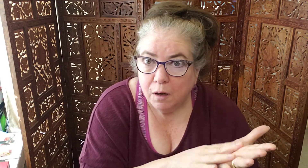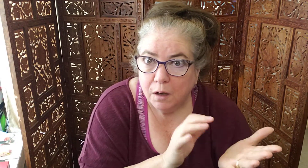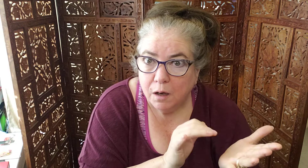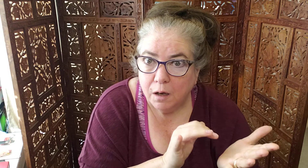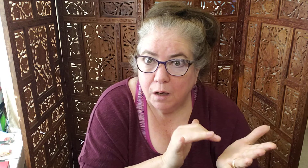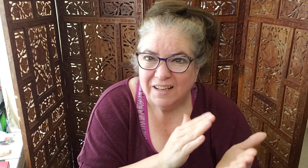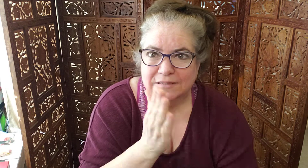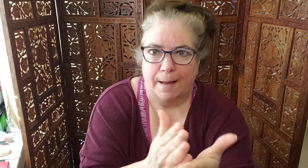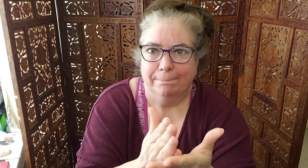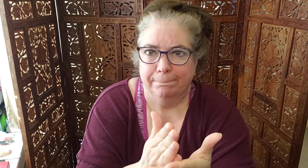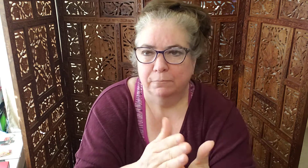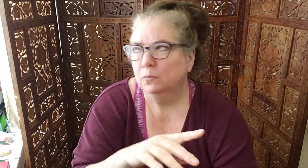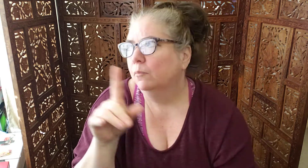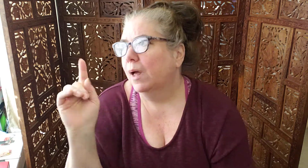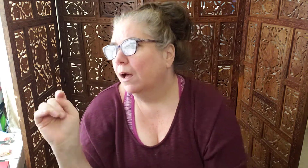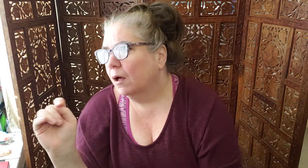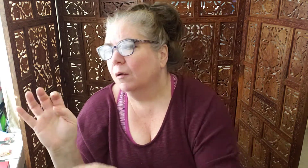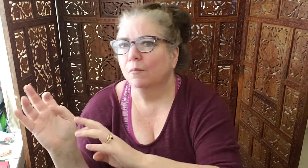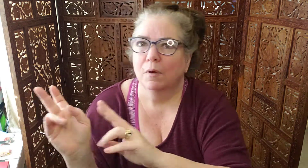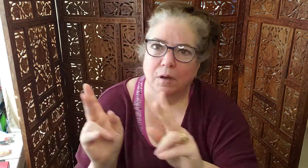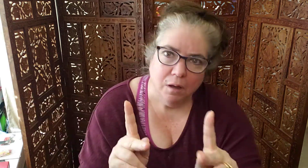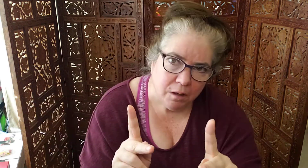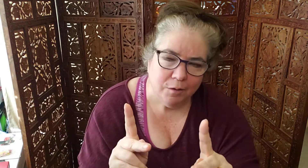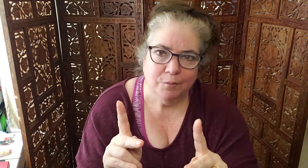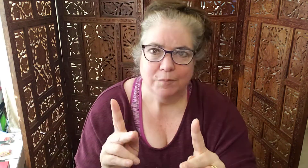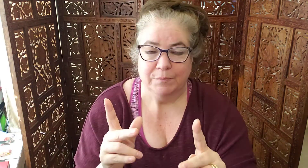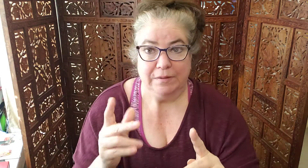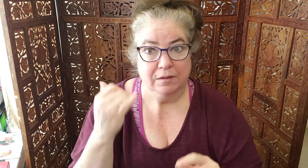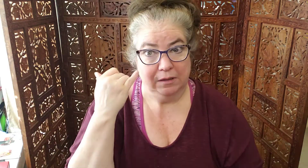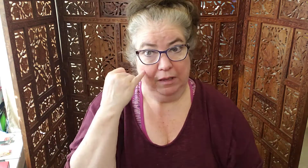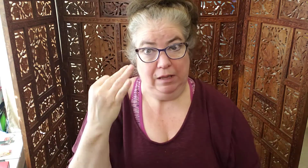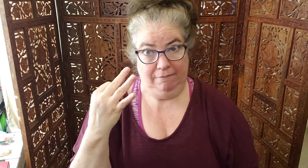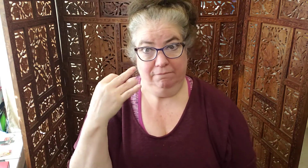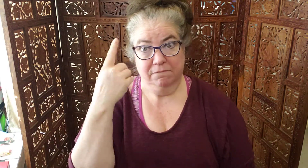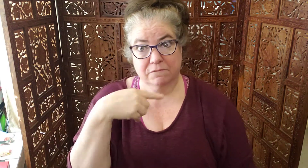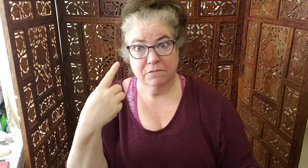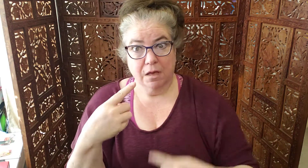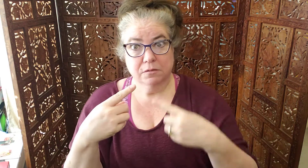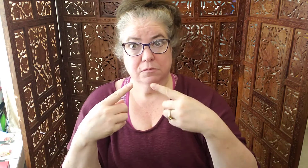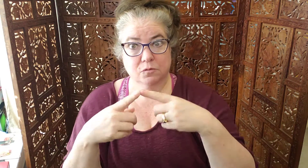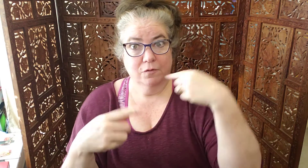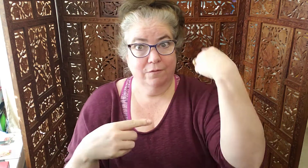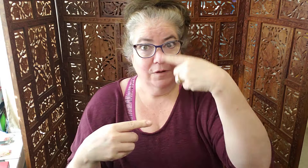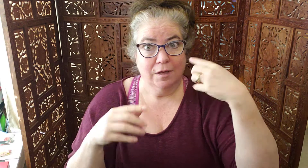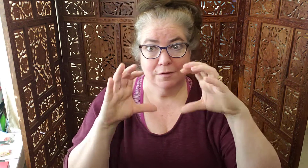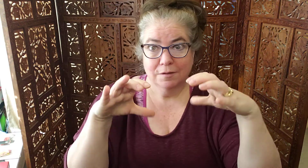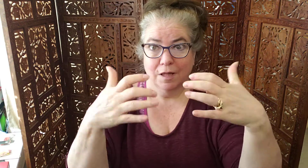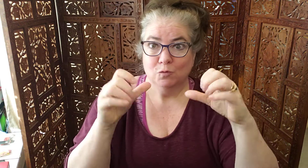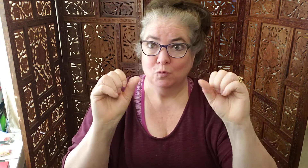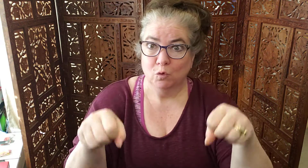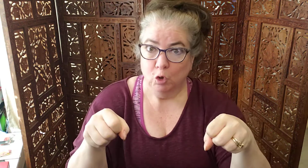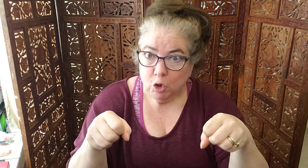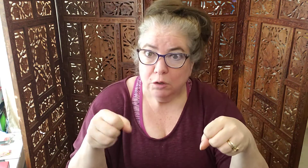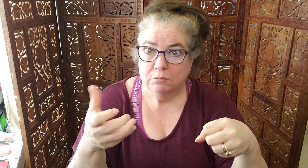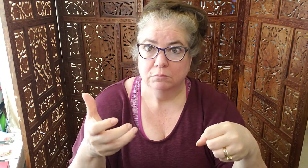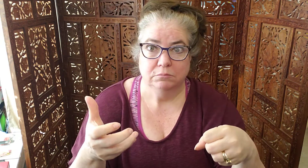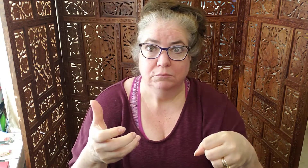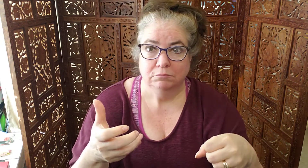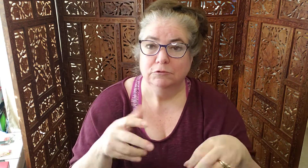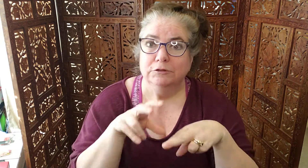it were, and I hope that we'll have that again. But for now, let's use this medium in the best way we can,